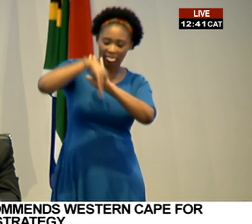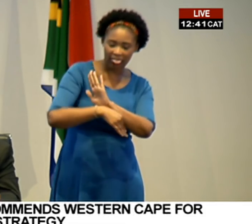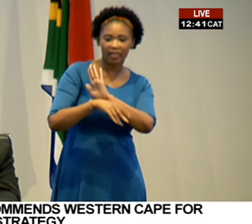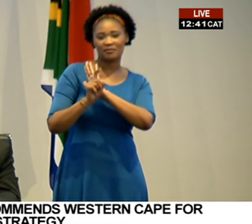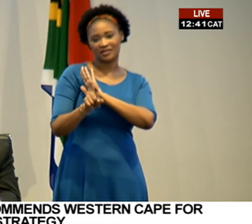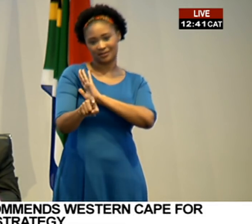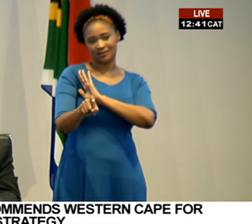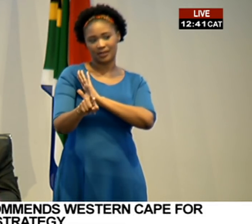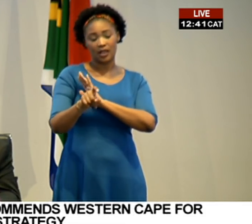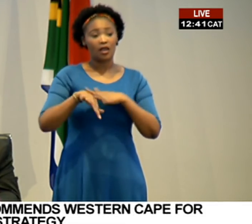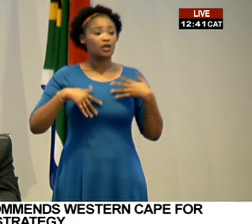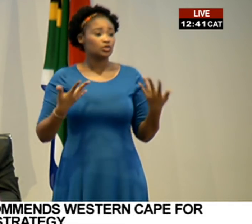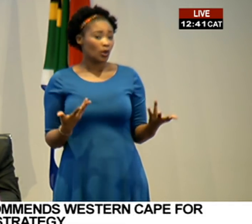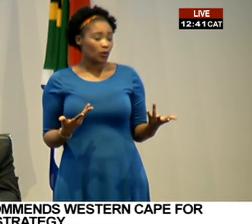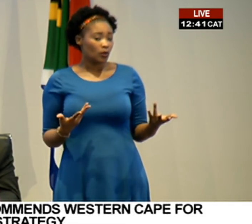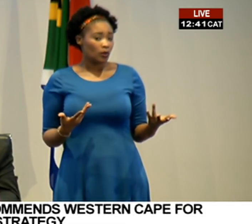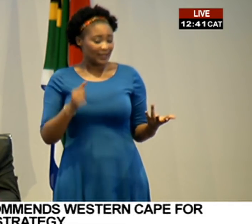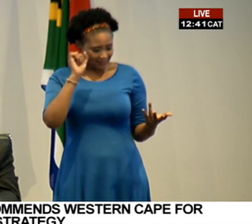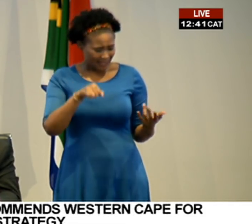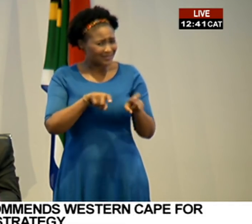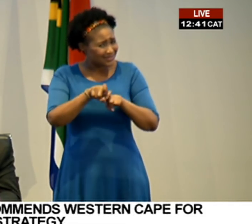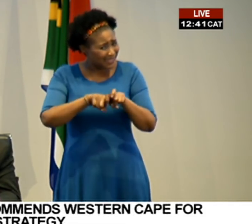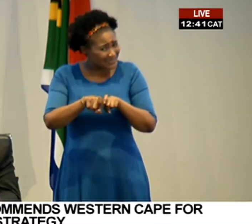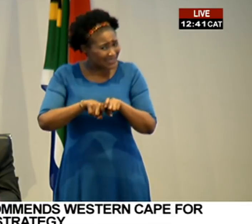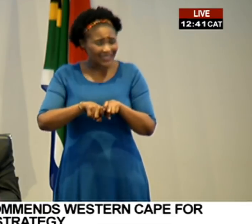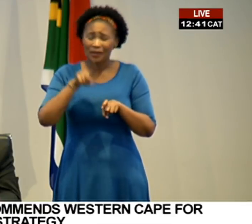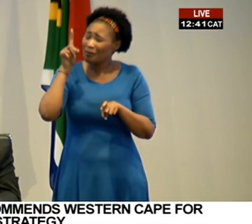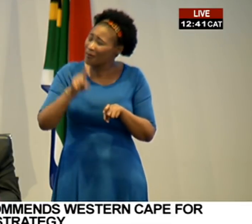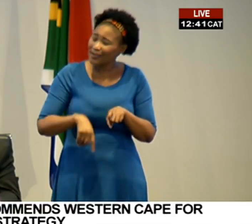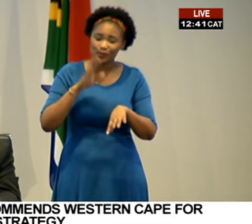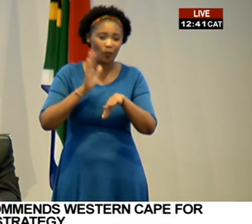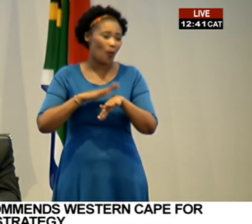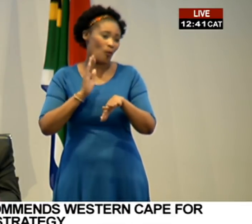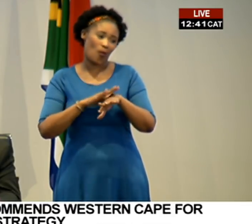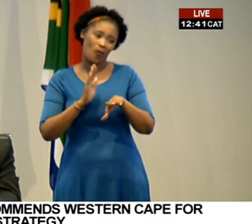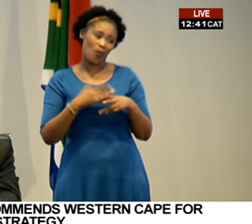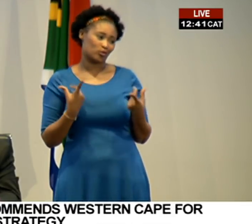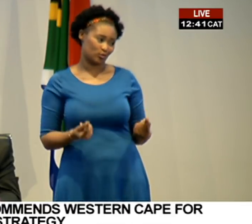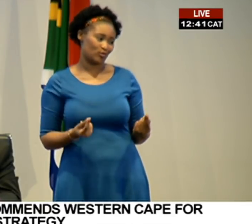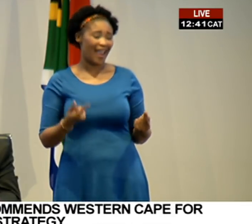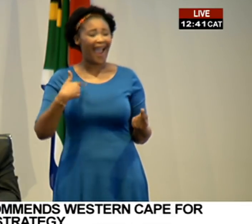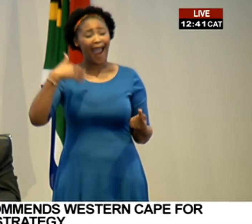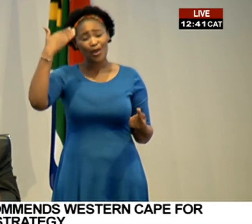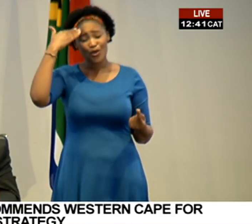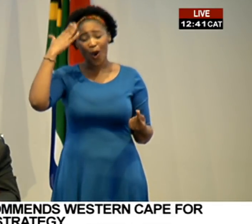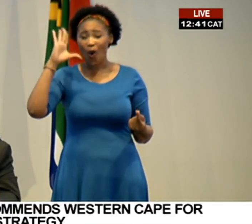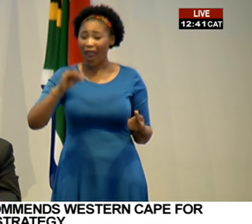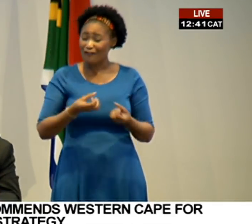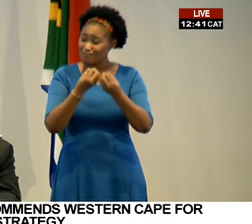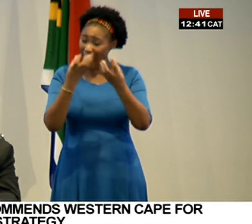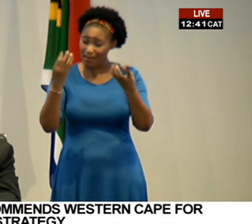ongoing basis. And of course, testing has to be upscaled. I know that you've got a backlog of,